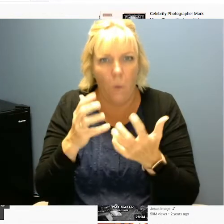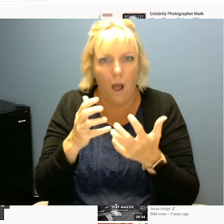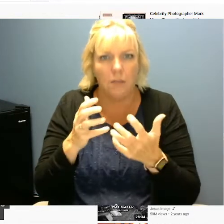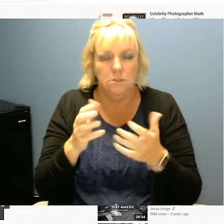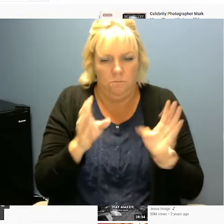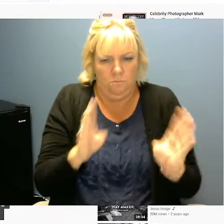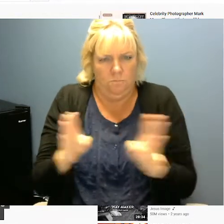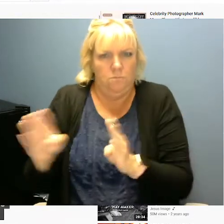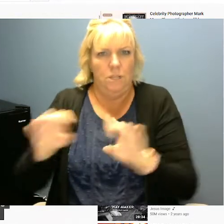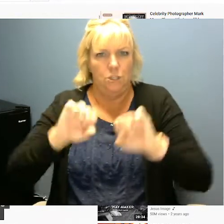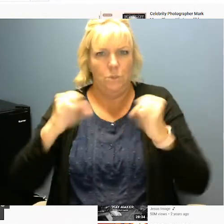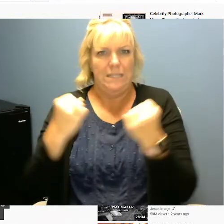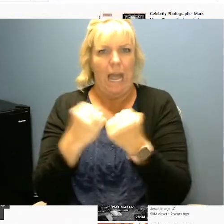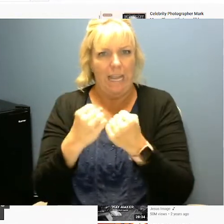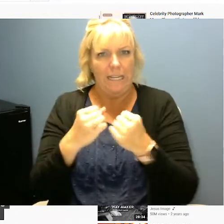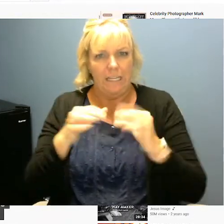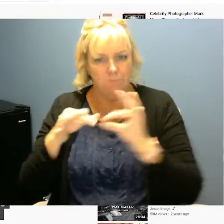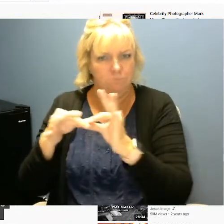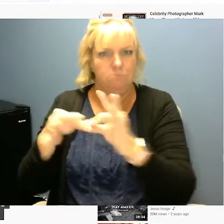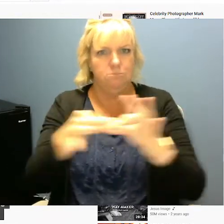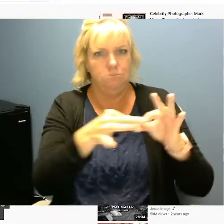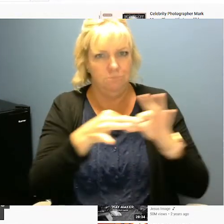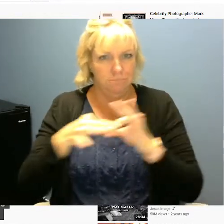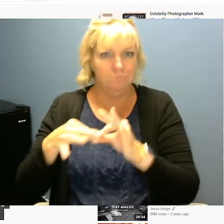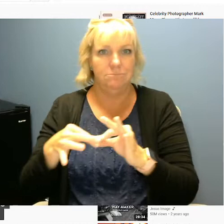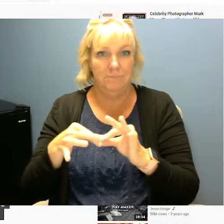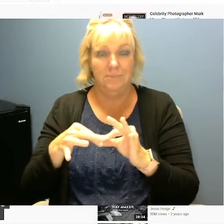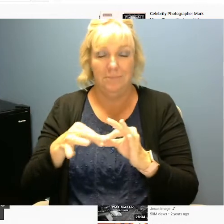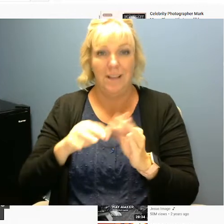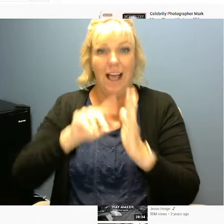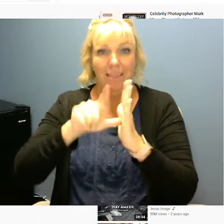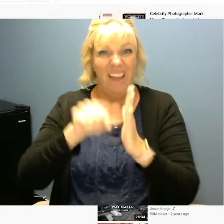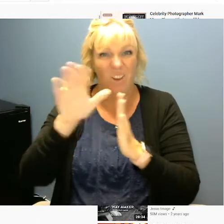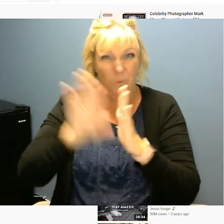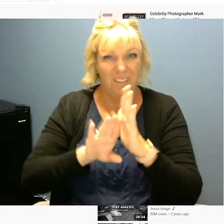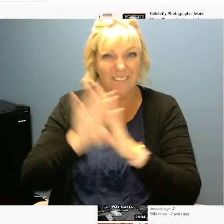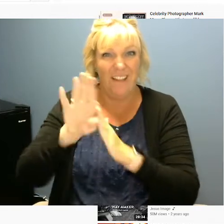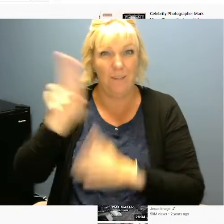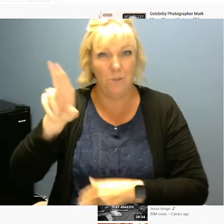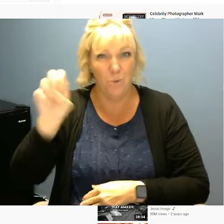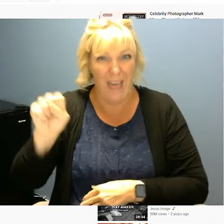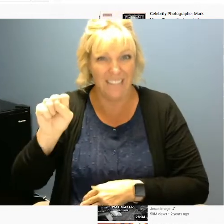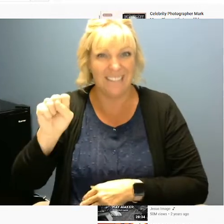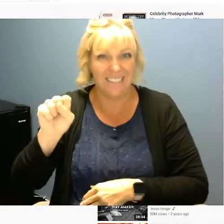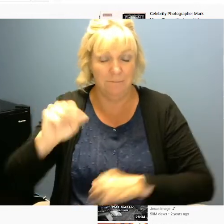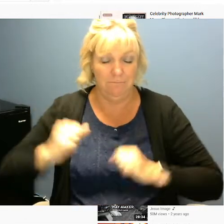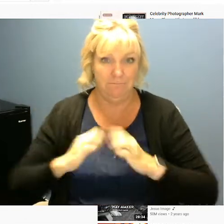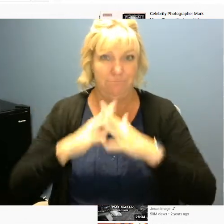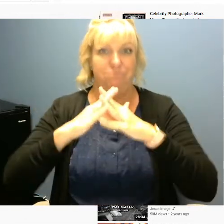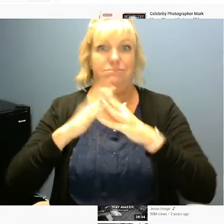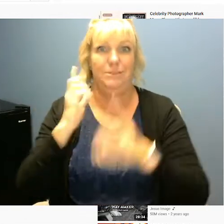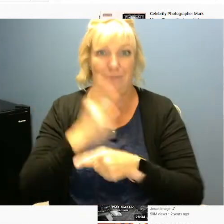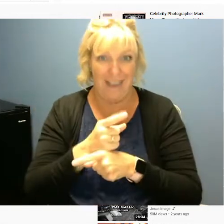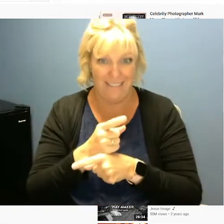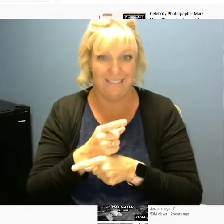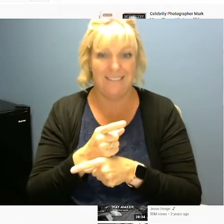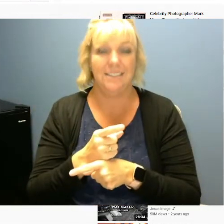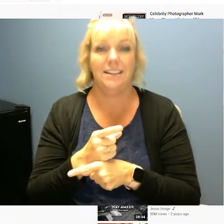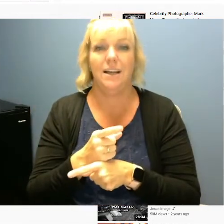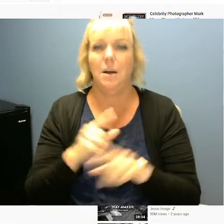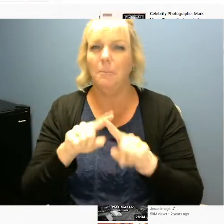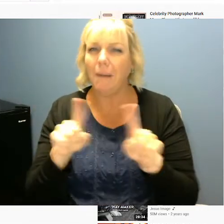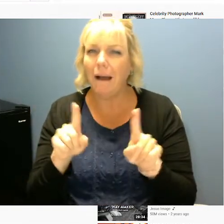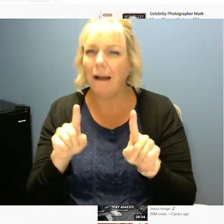ideas that we're going to associate later, right, with the creation of the United States, but at the same time this